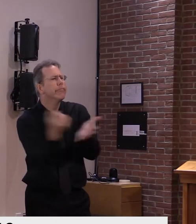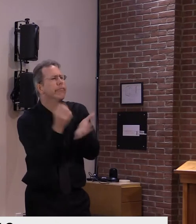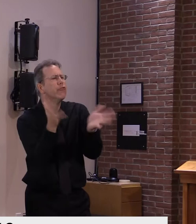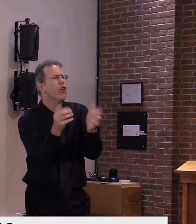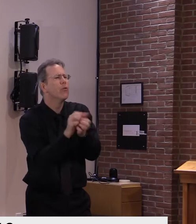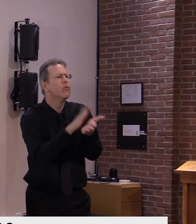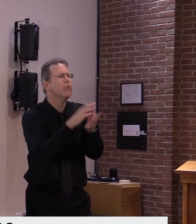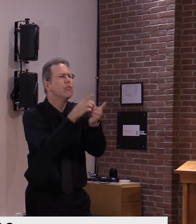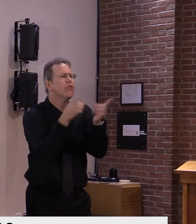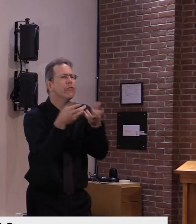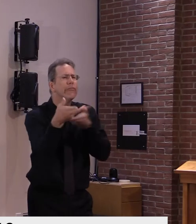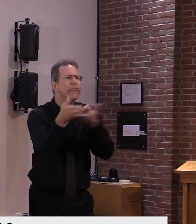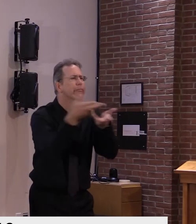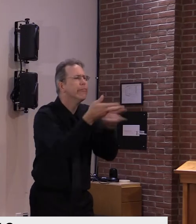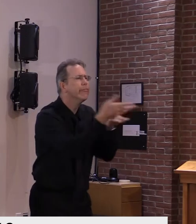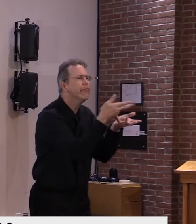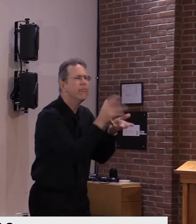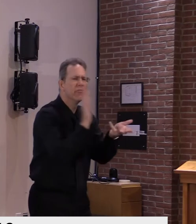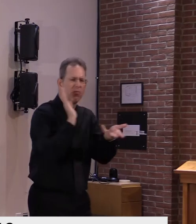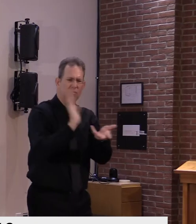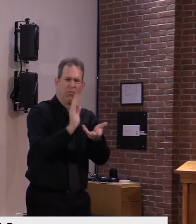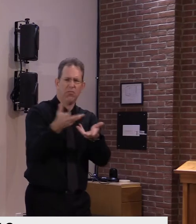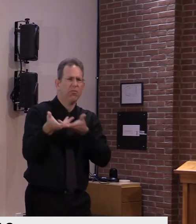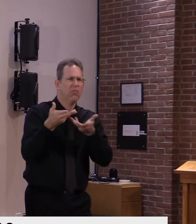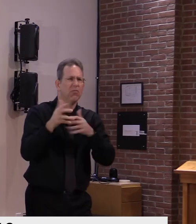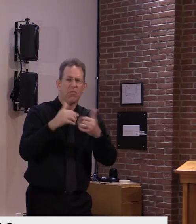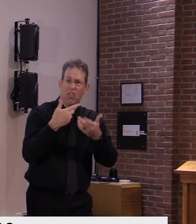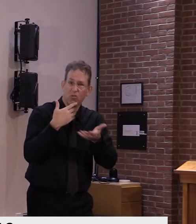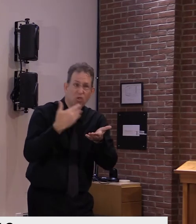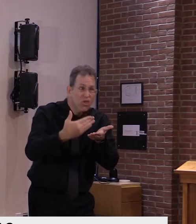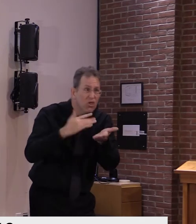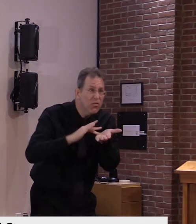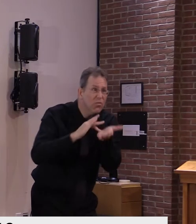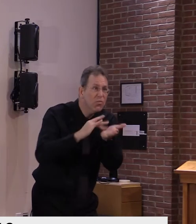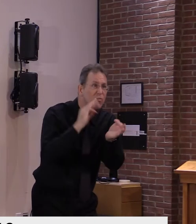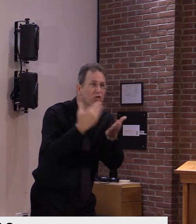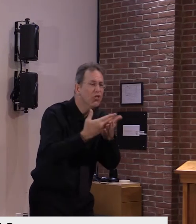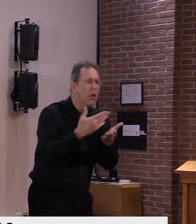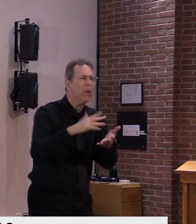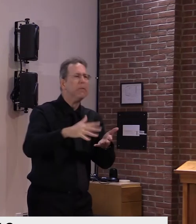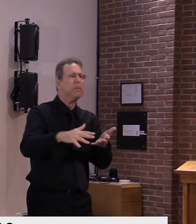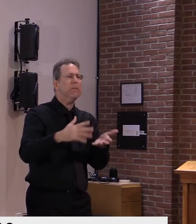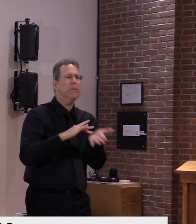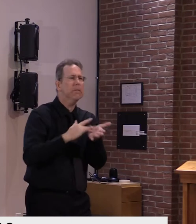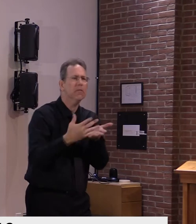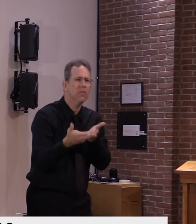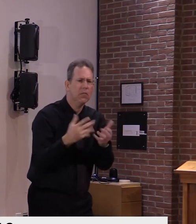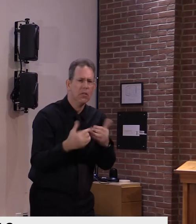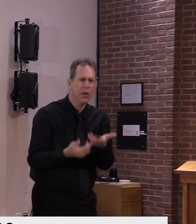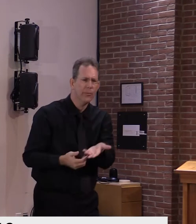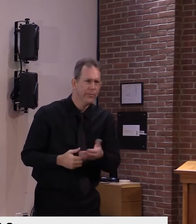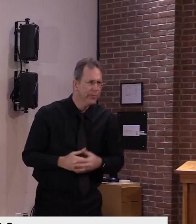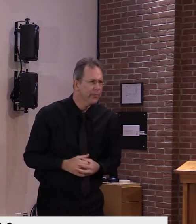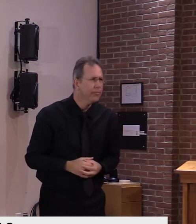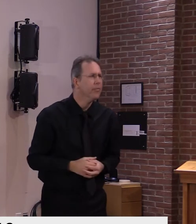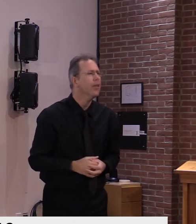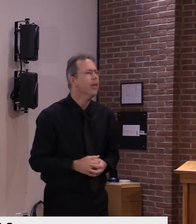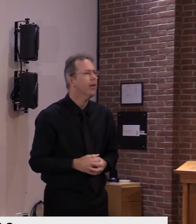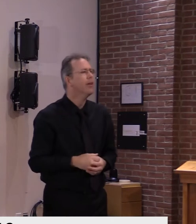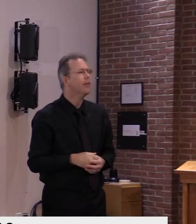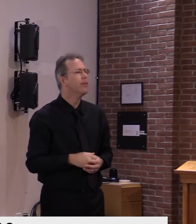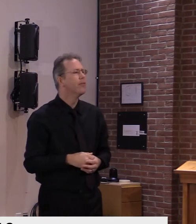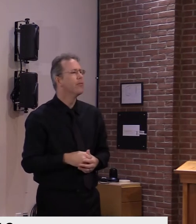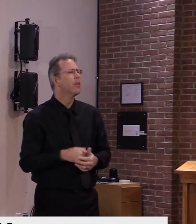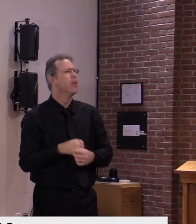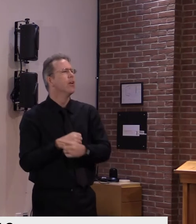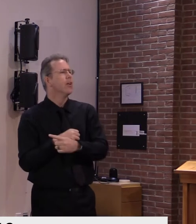the executive order was down and was published on Friday, districts had many questions as to, you know, what their role would be in